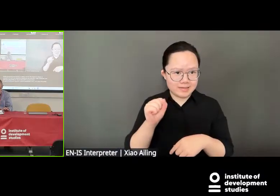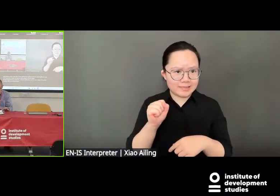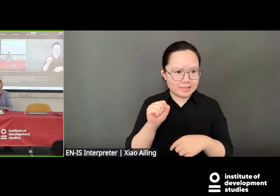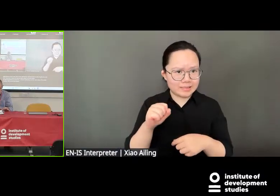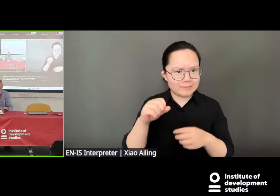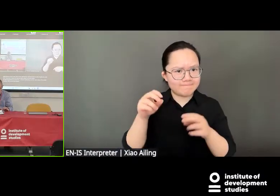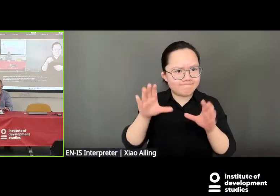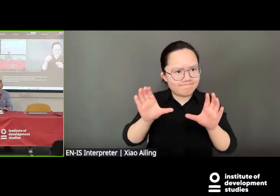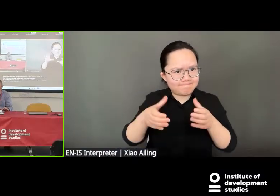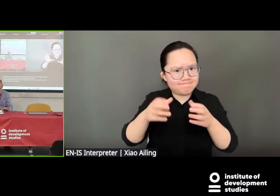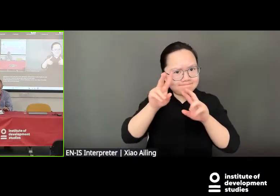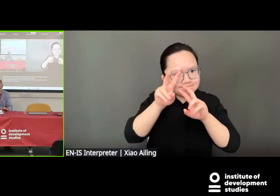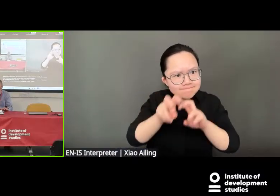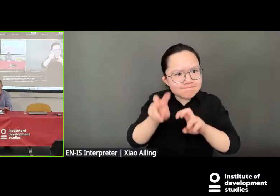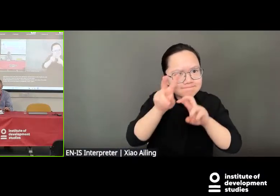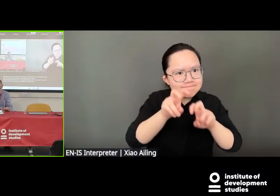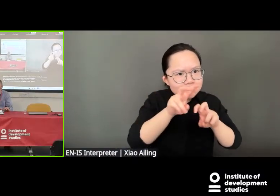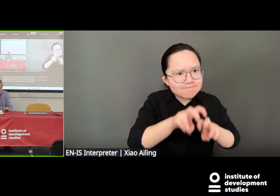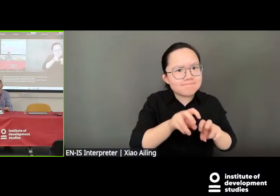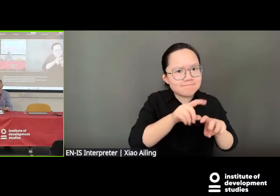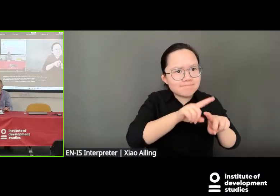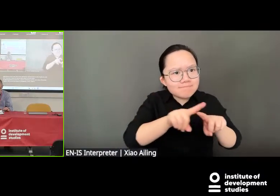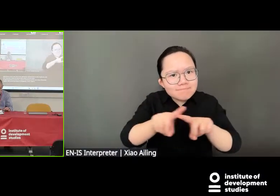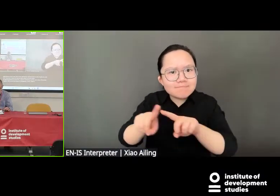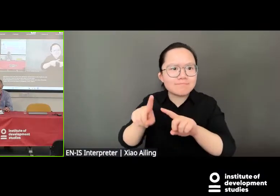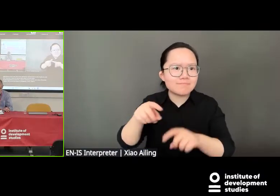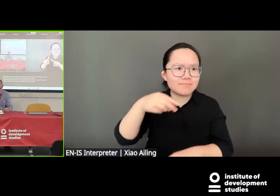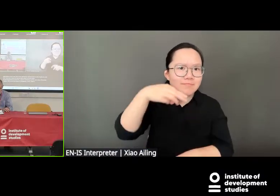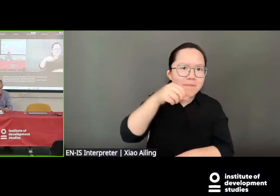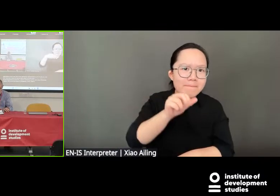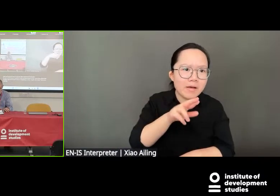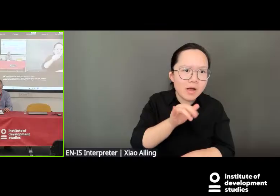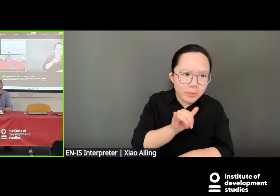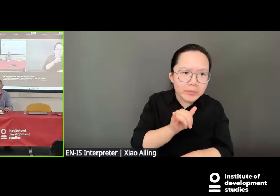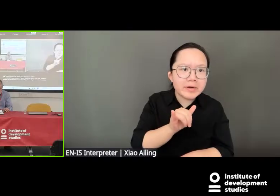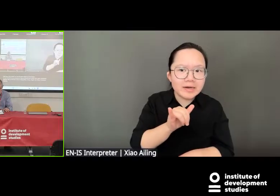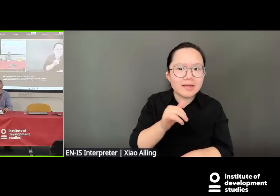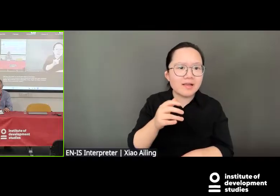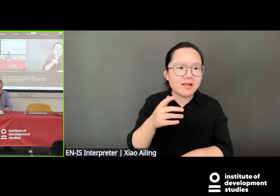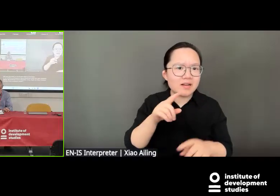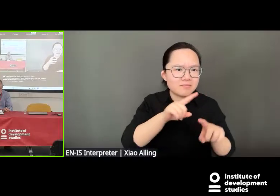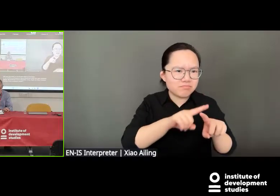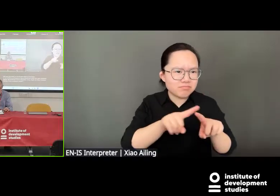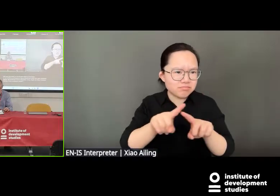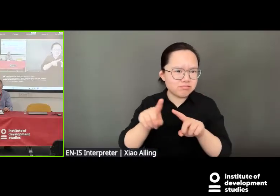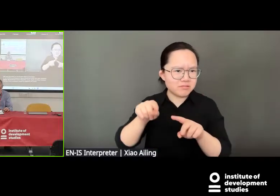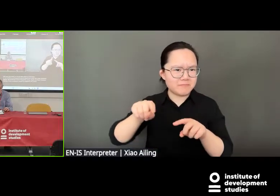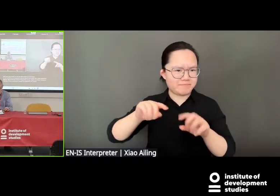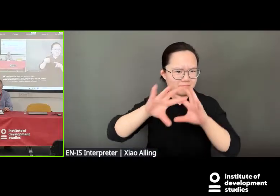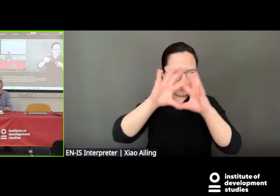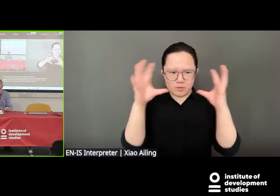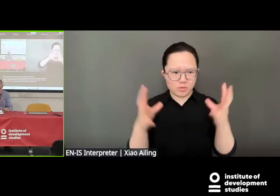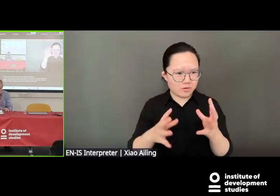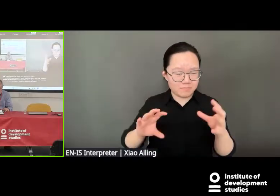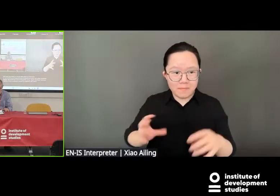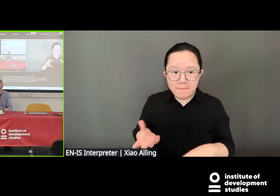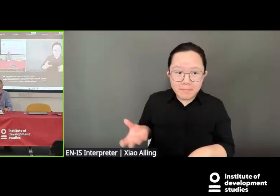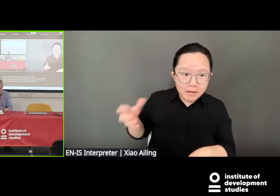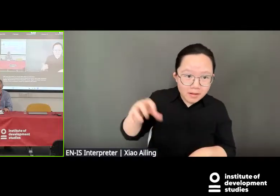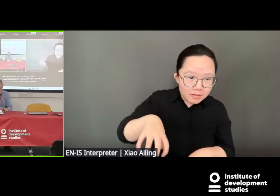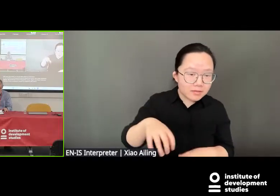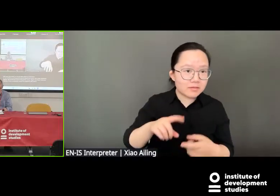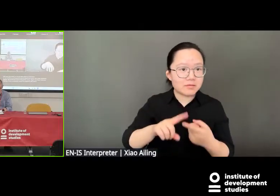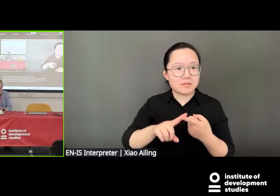Bangladesh, Kenya, Nigeria, and Nepal, conducted disability inclusive participatory research in conjunction with various